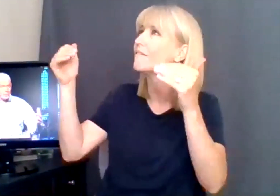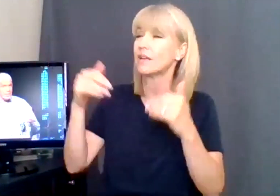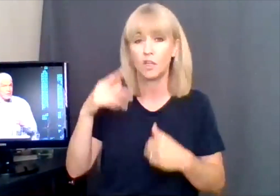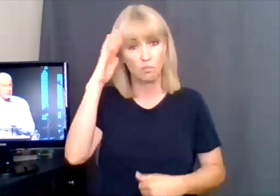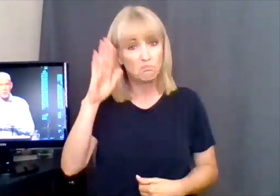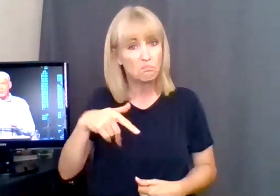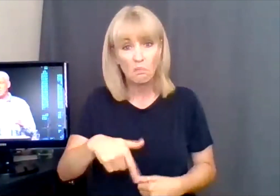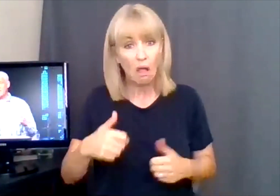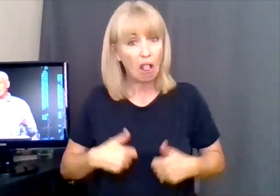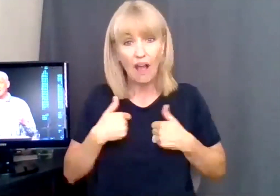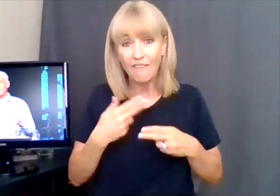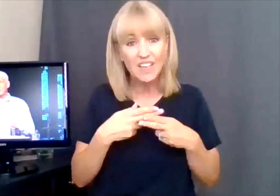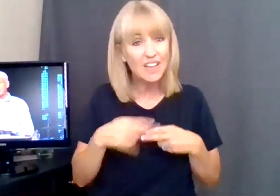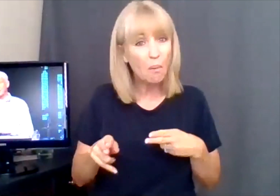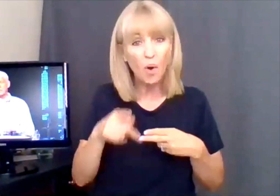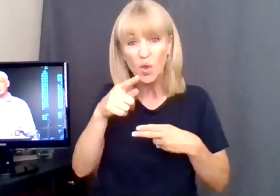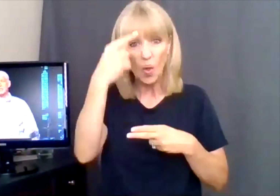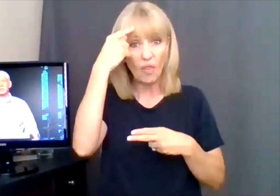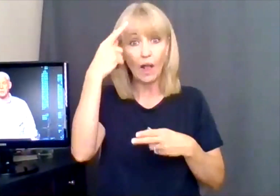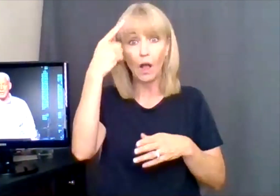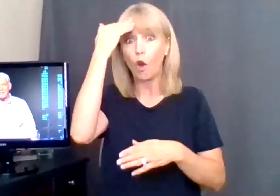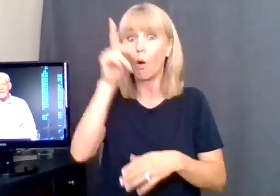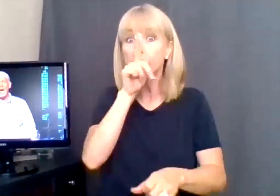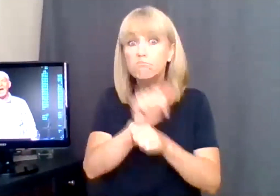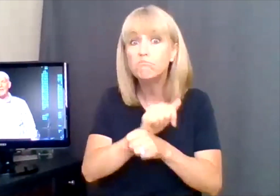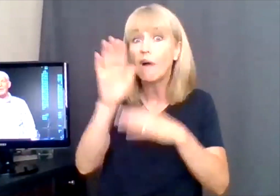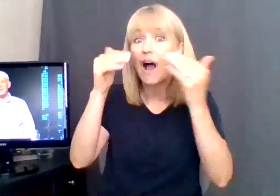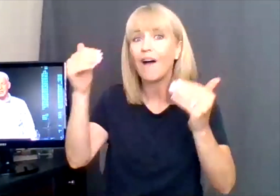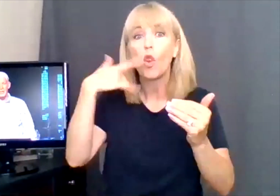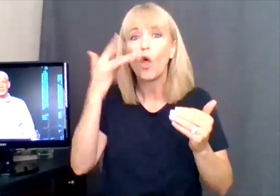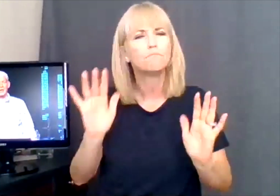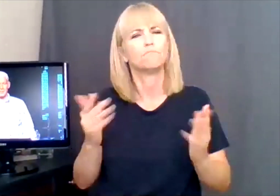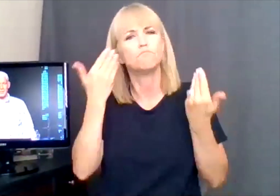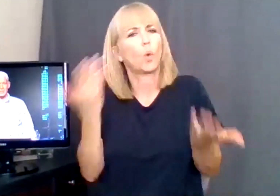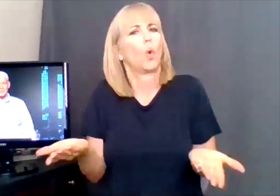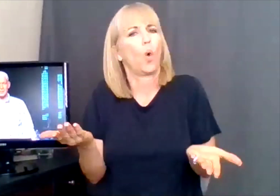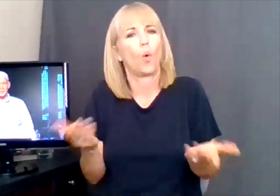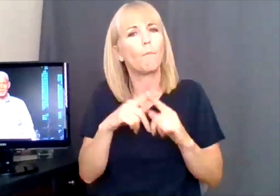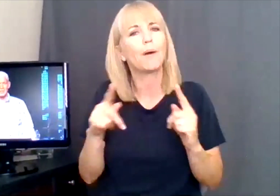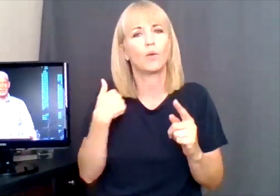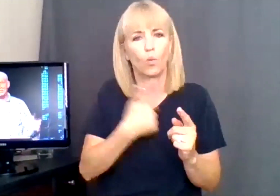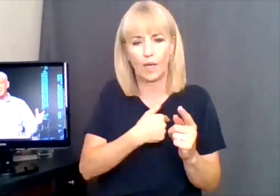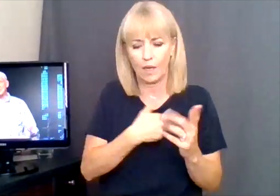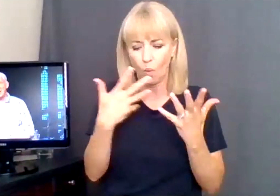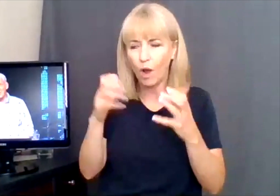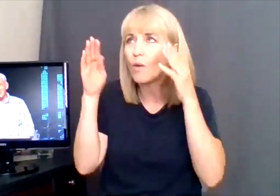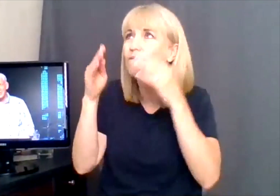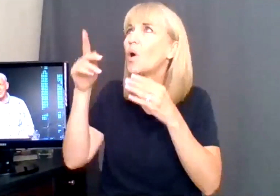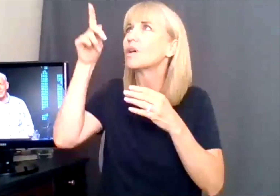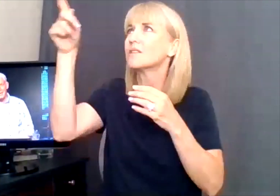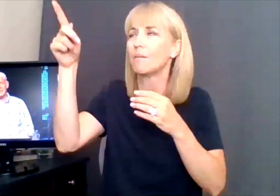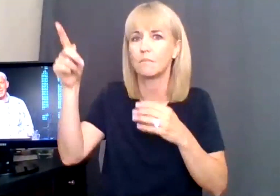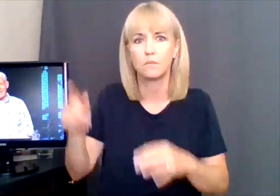that we don't know for certain what's ahead of us, but if we trusted Jesus with everything, how that would change our focus. Little did we know what